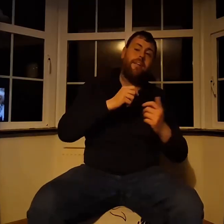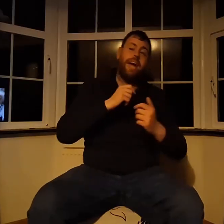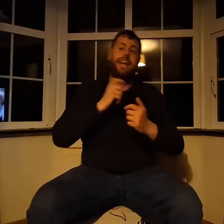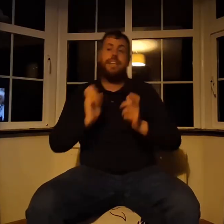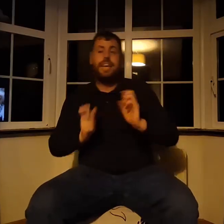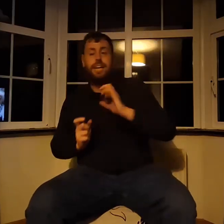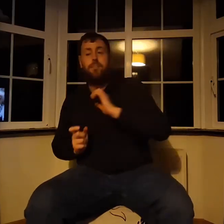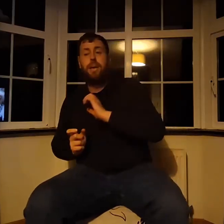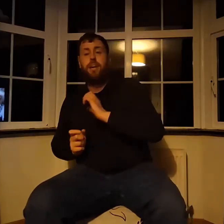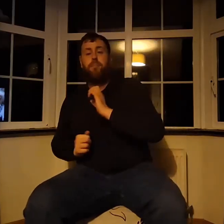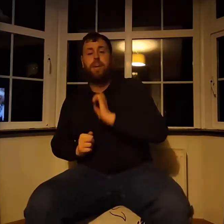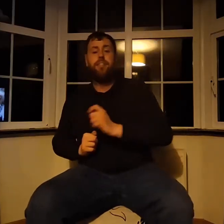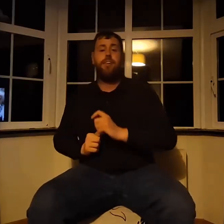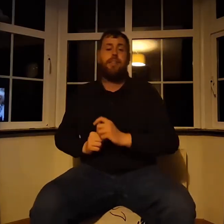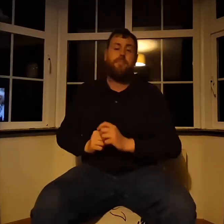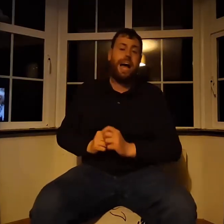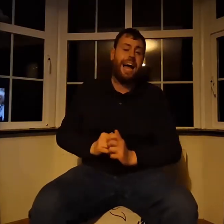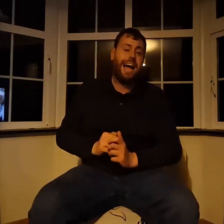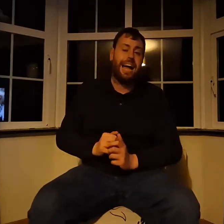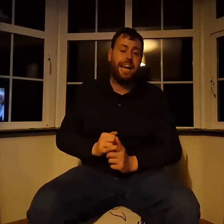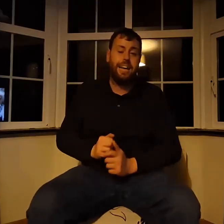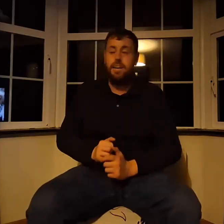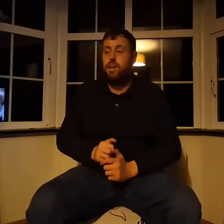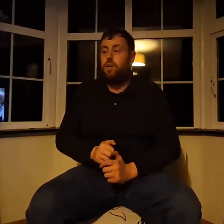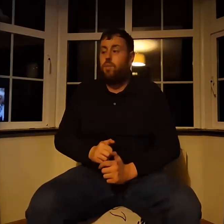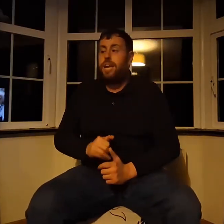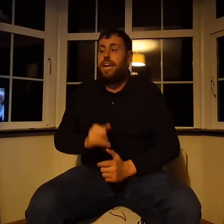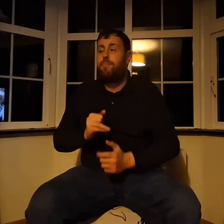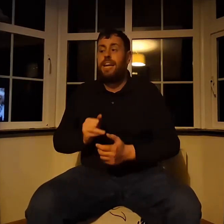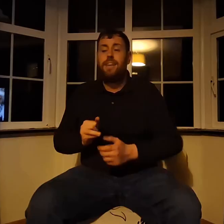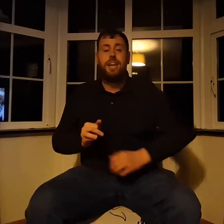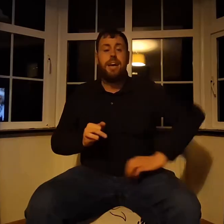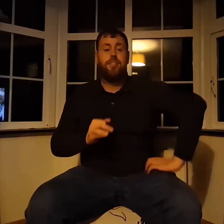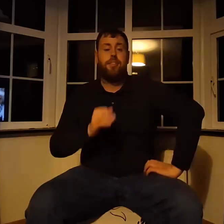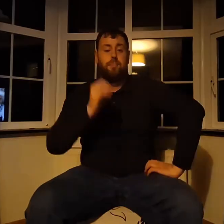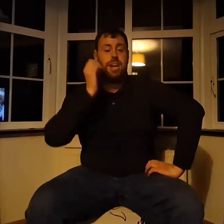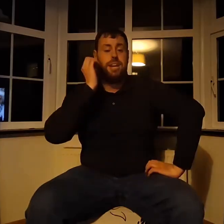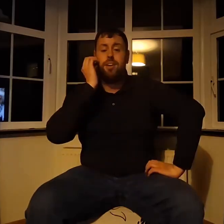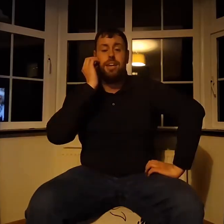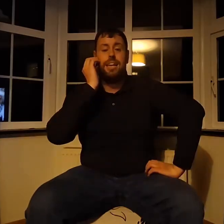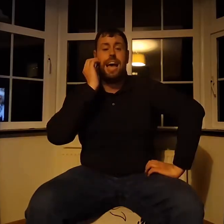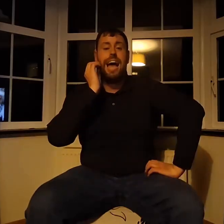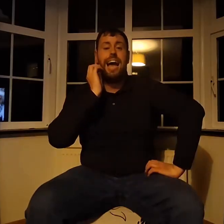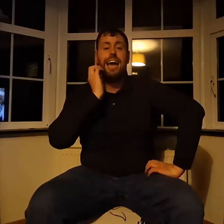and a little bigger piece of the pie. We'd be living us a pretty good life.